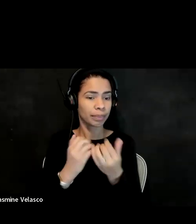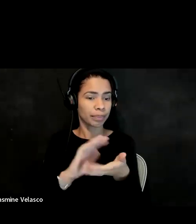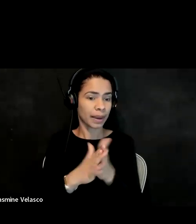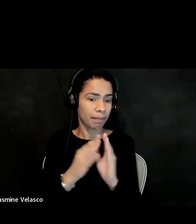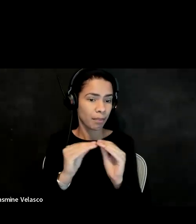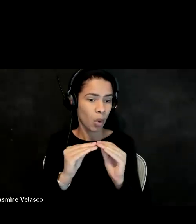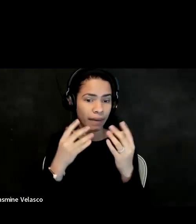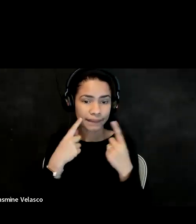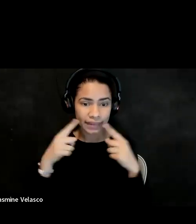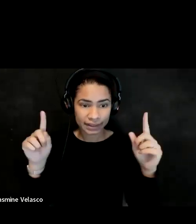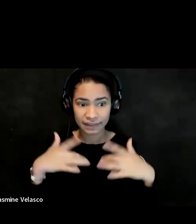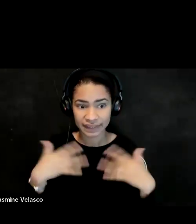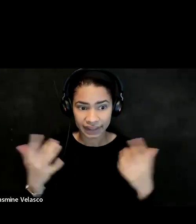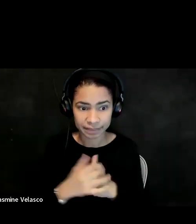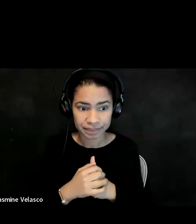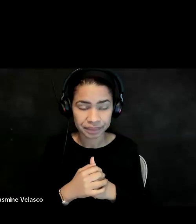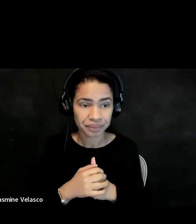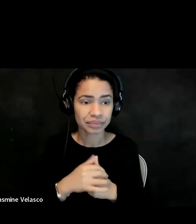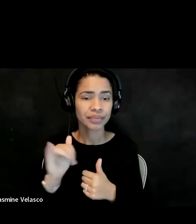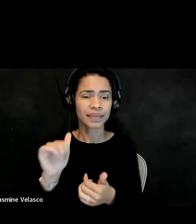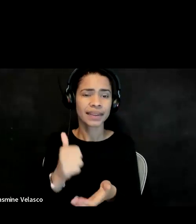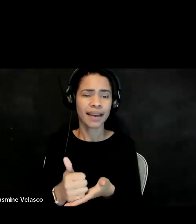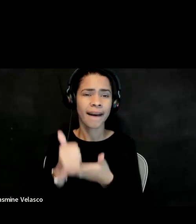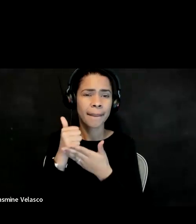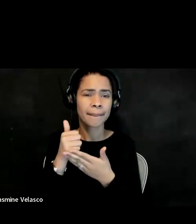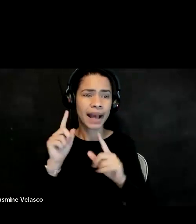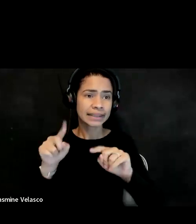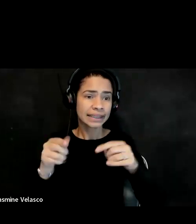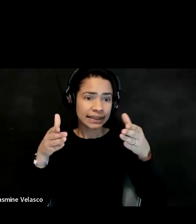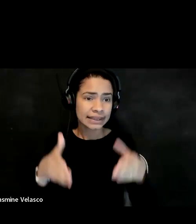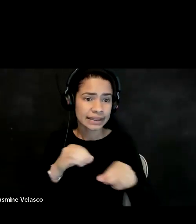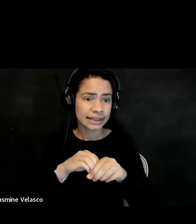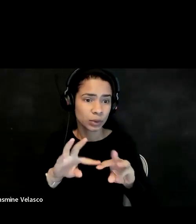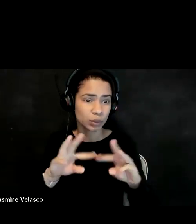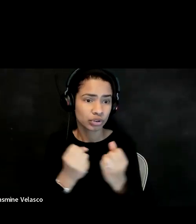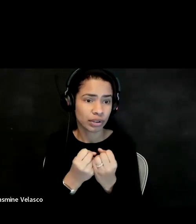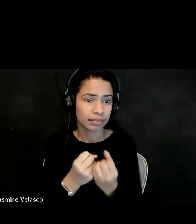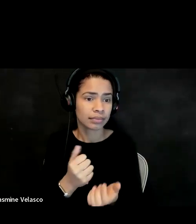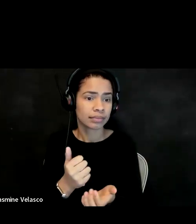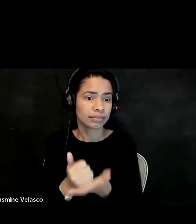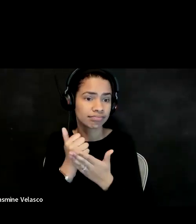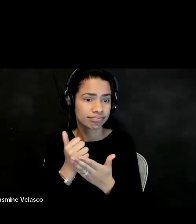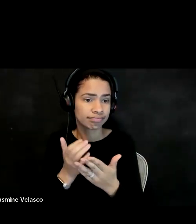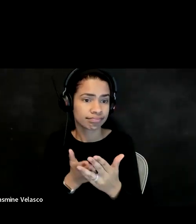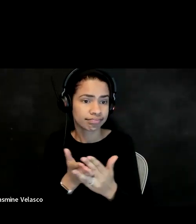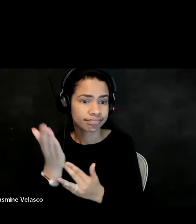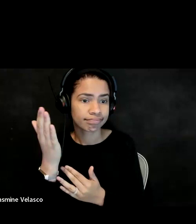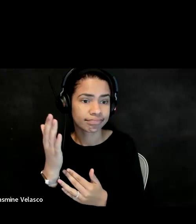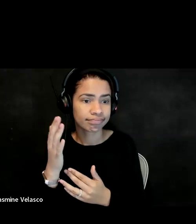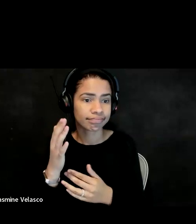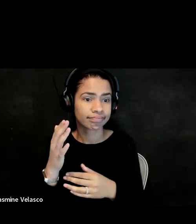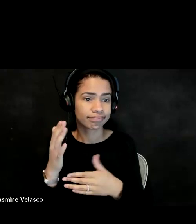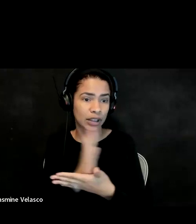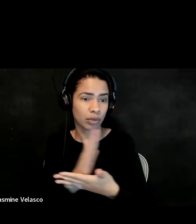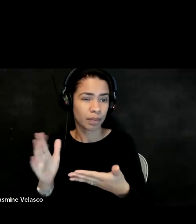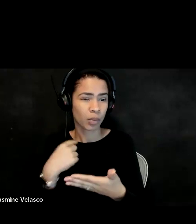event, right? And this can help the attendees of the workshop to move a little bit further along the spectrum, right? Because we try to do workshops